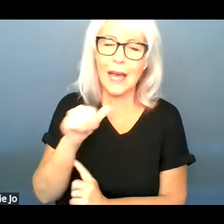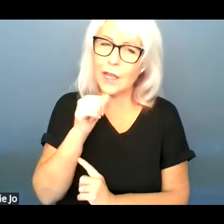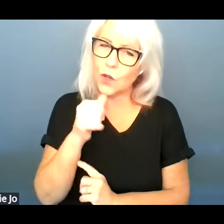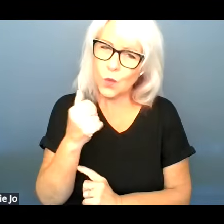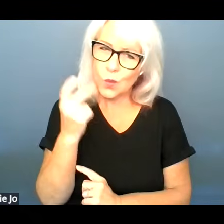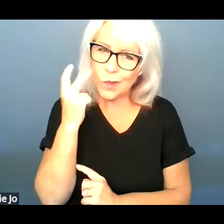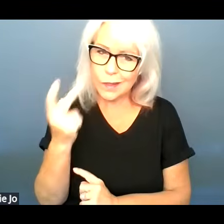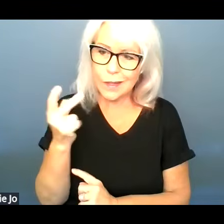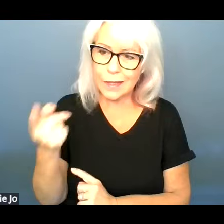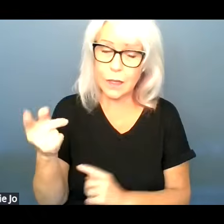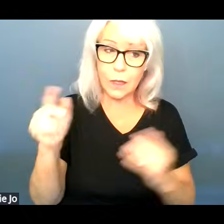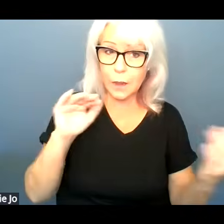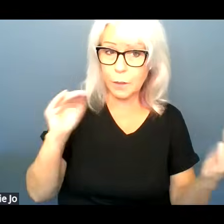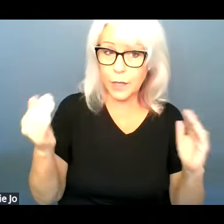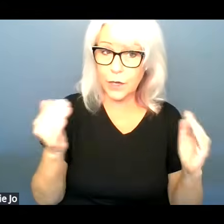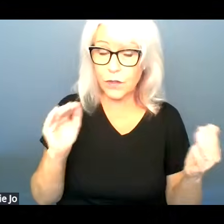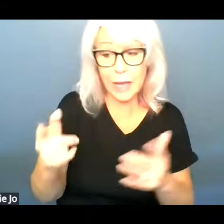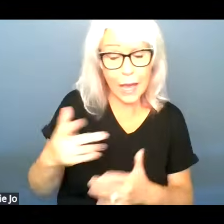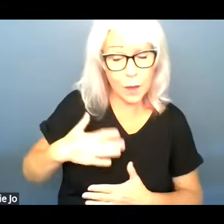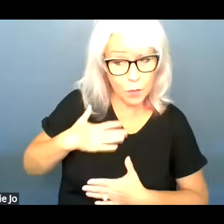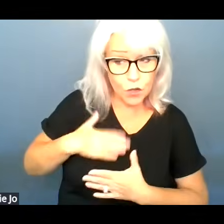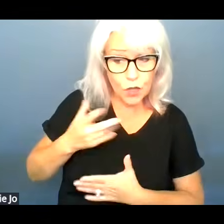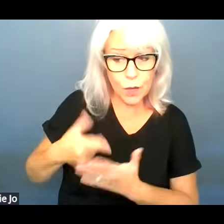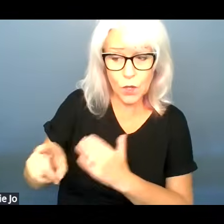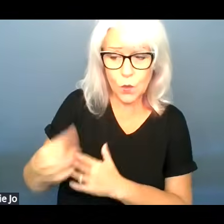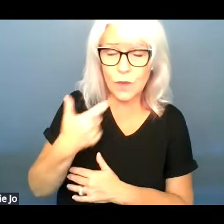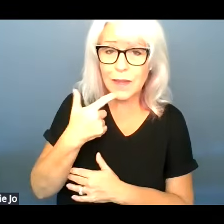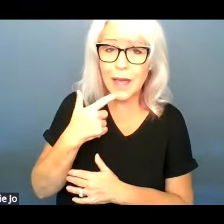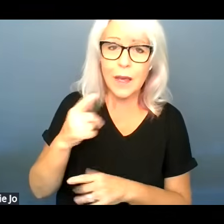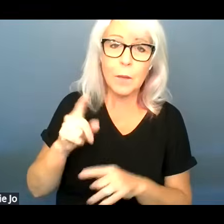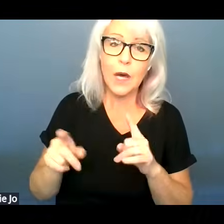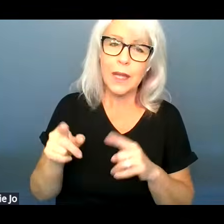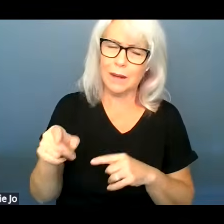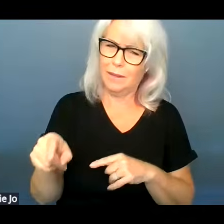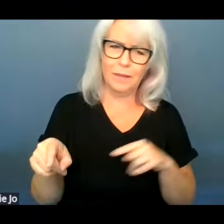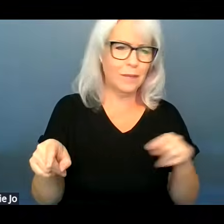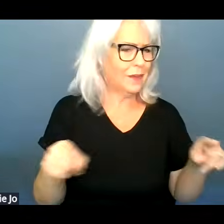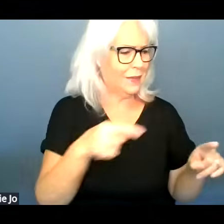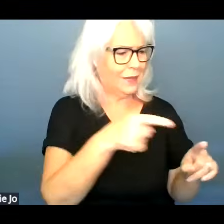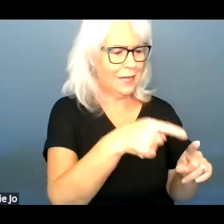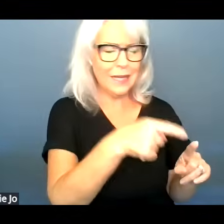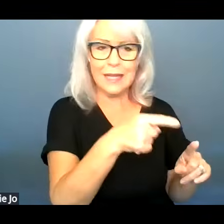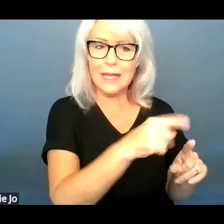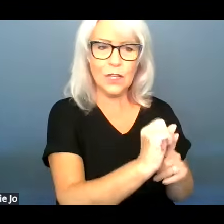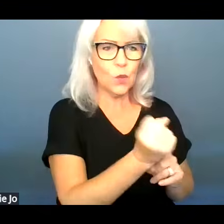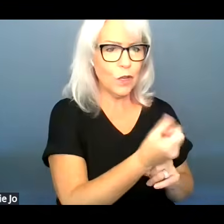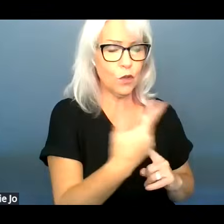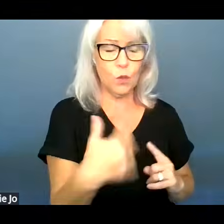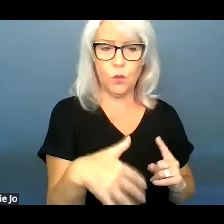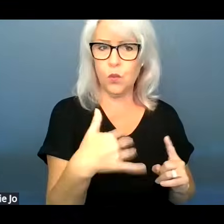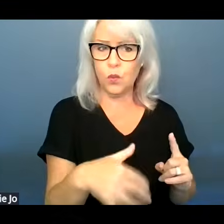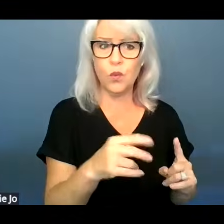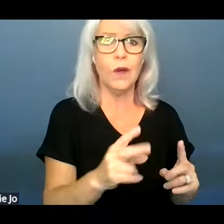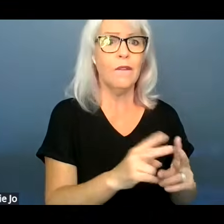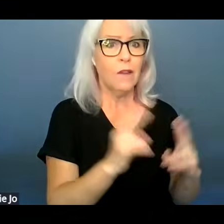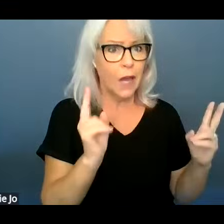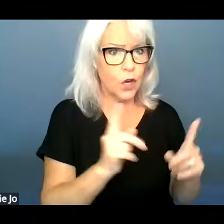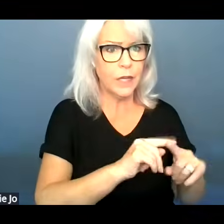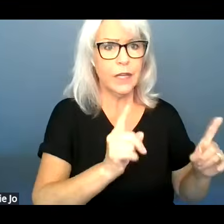respect to you. I appreciate it, but I don't see, this is very different. This is going in over the course of a